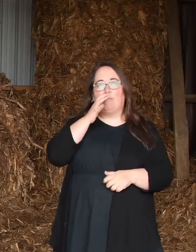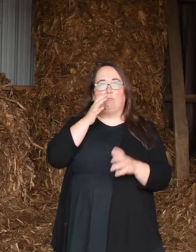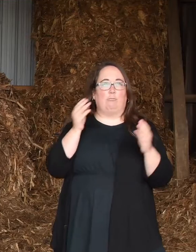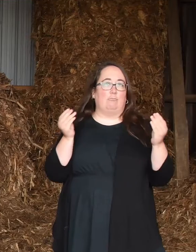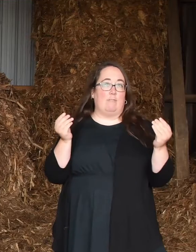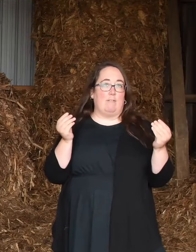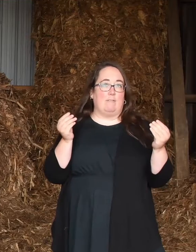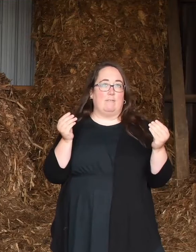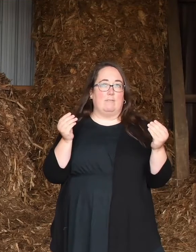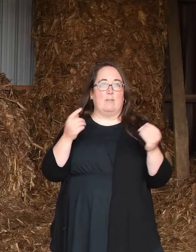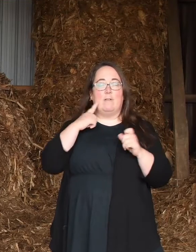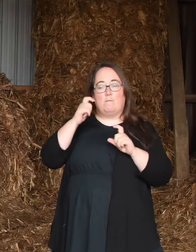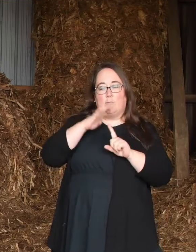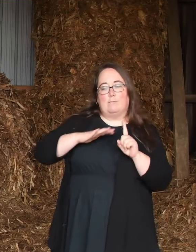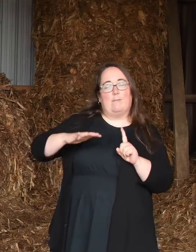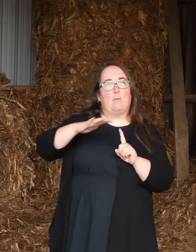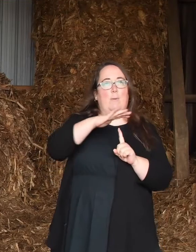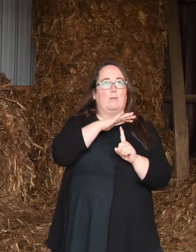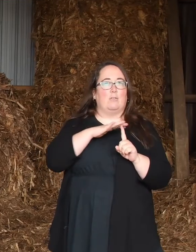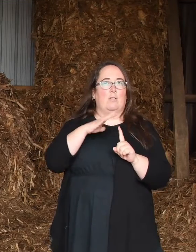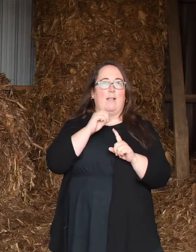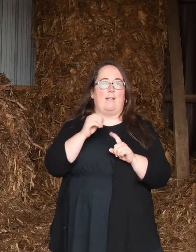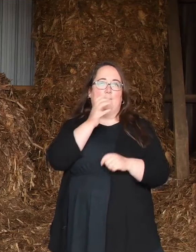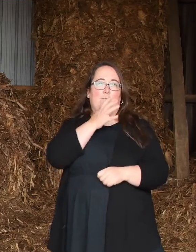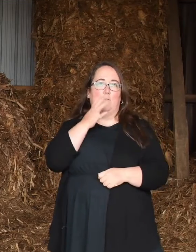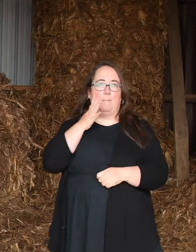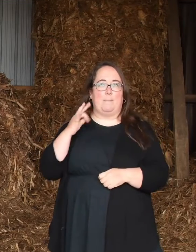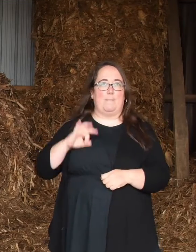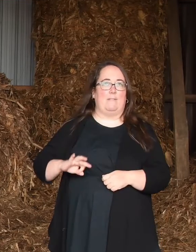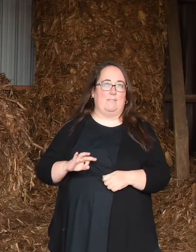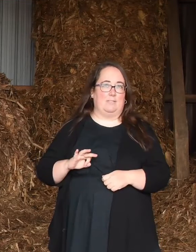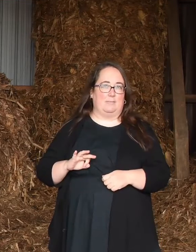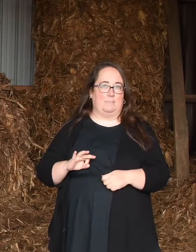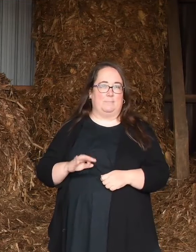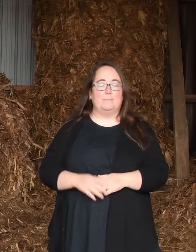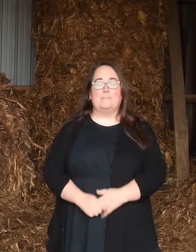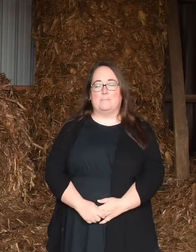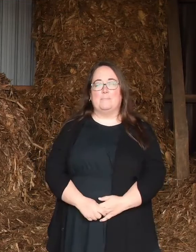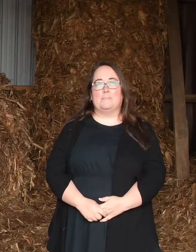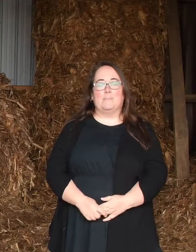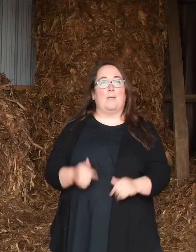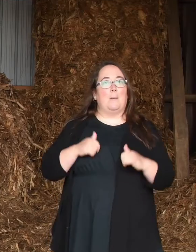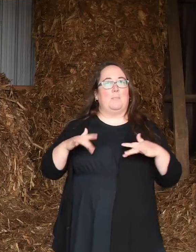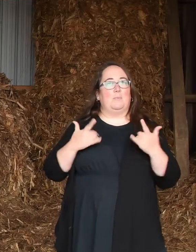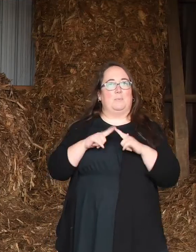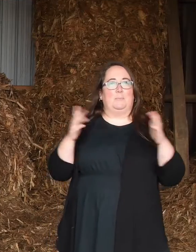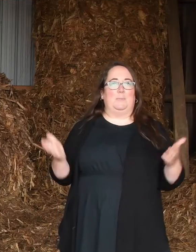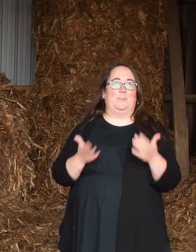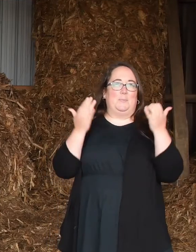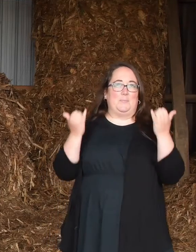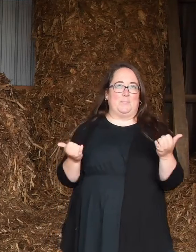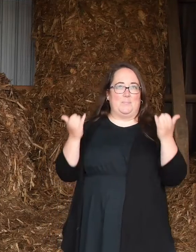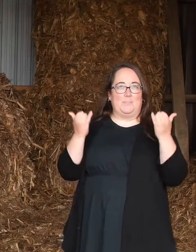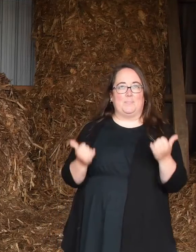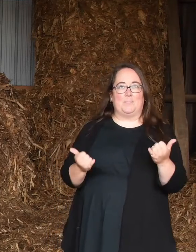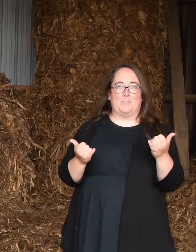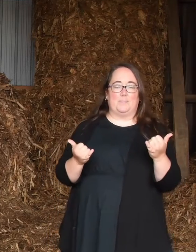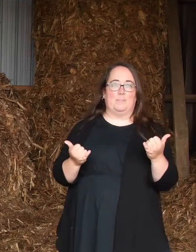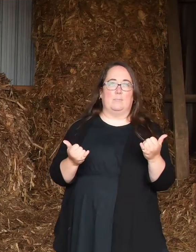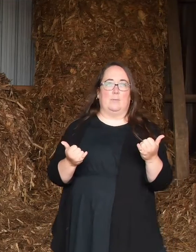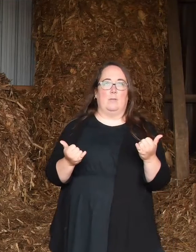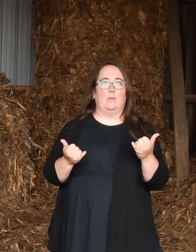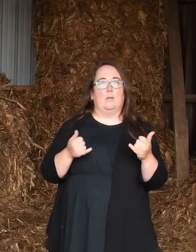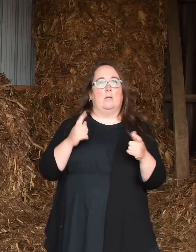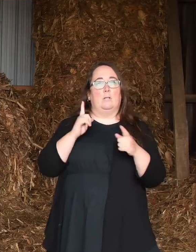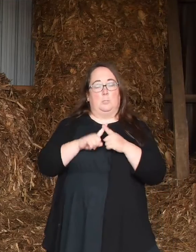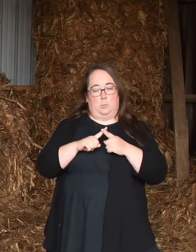land for its environmental and farming benefits. And so I'm so happy to be here today to take another